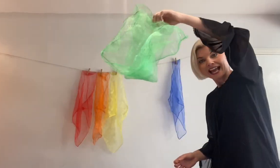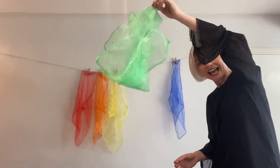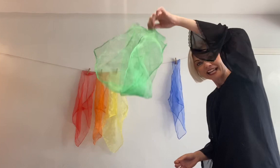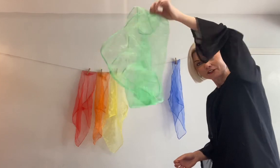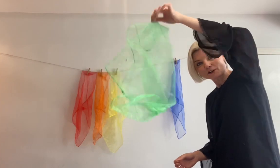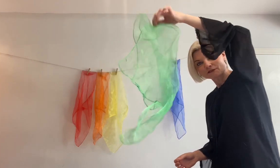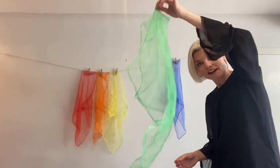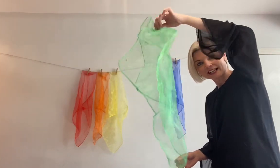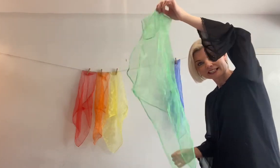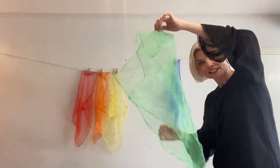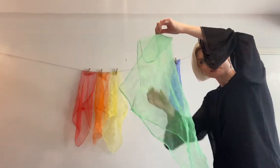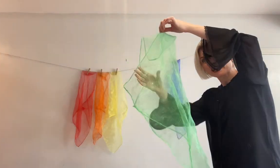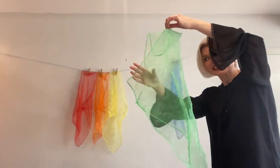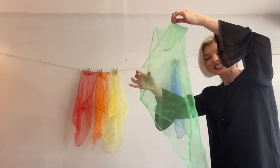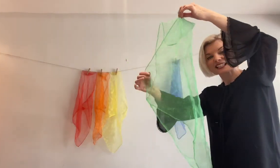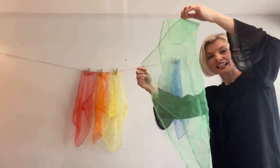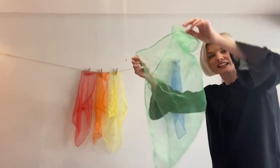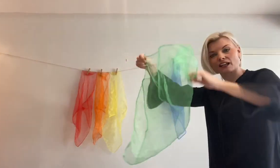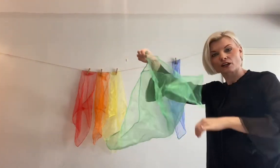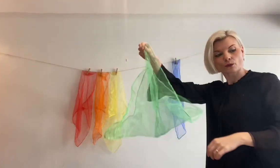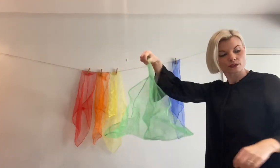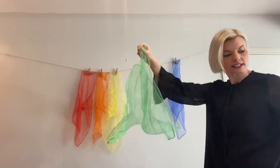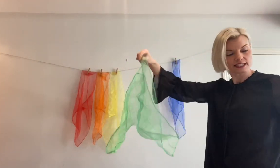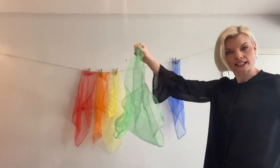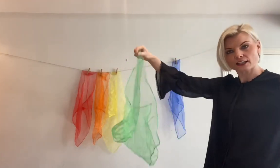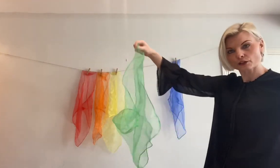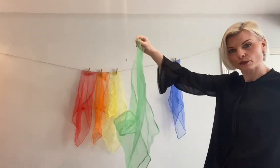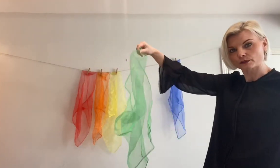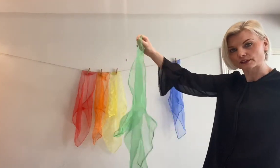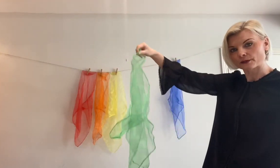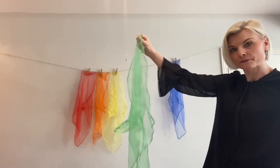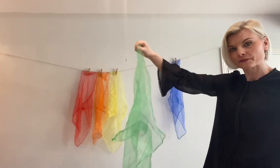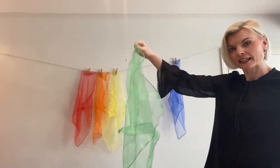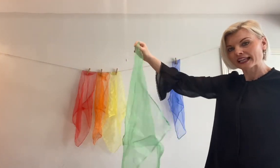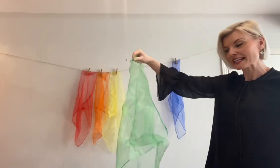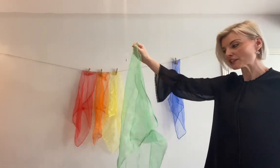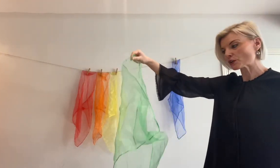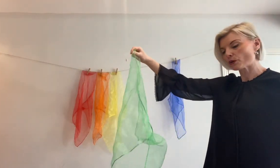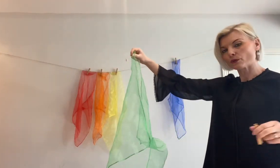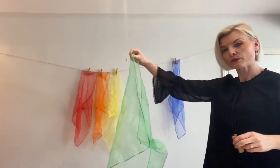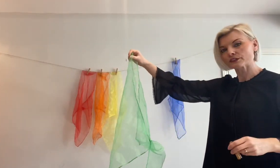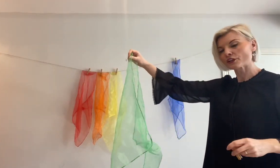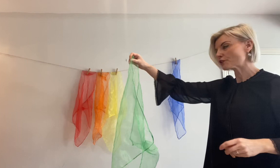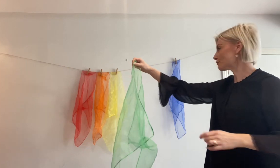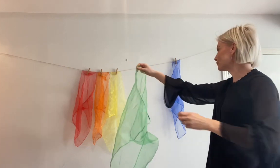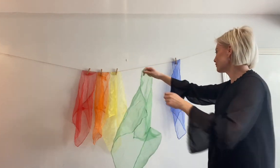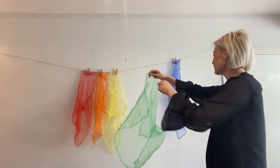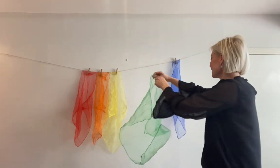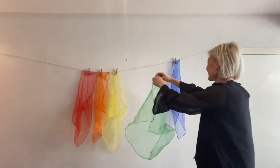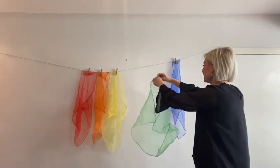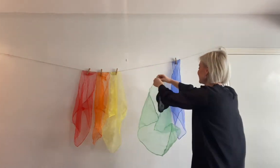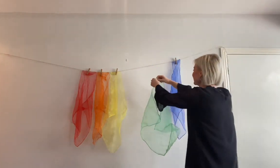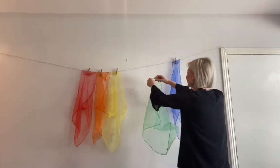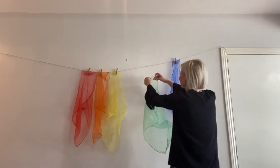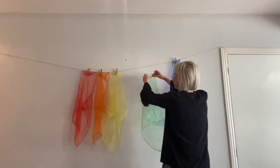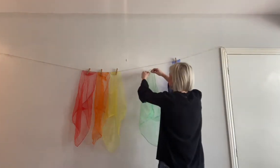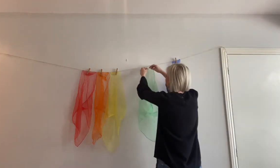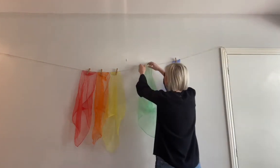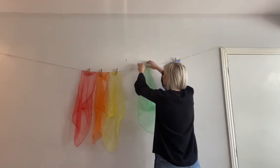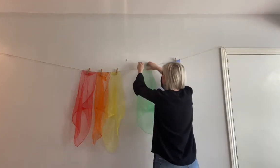Yay, you're right! You get this colour. What's this colour called? It's called green.